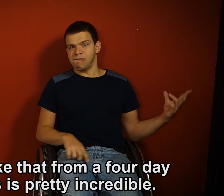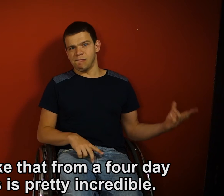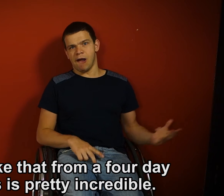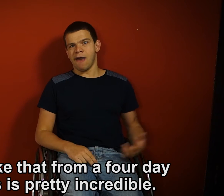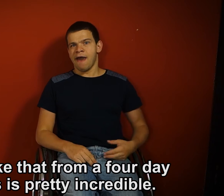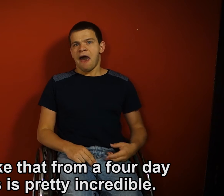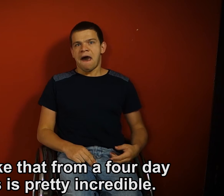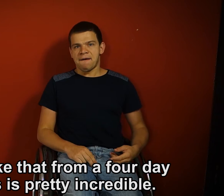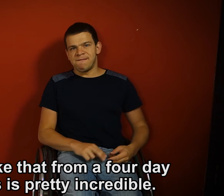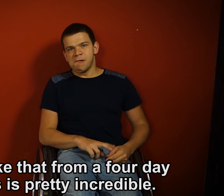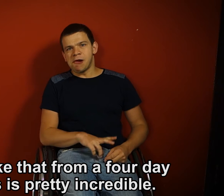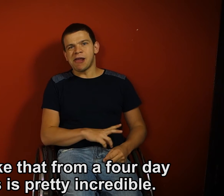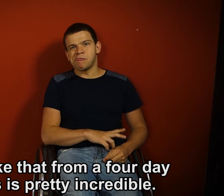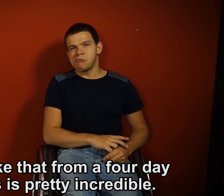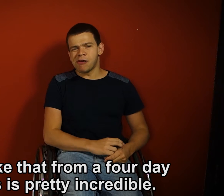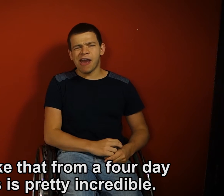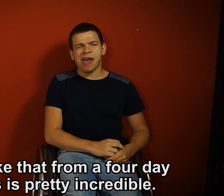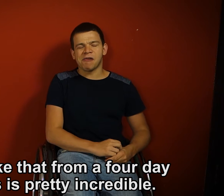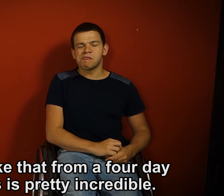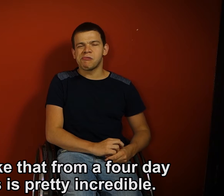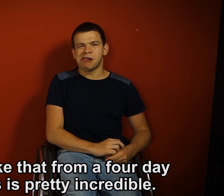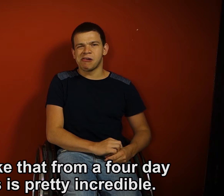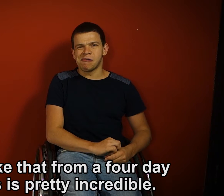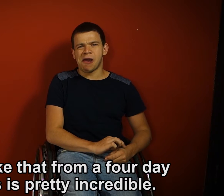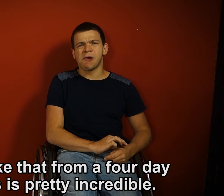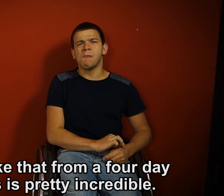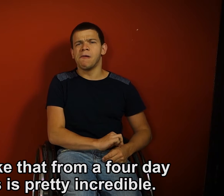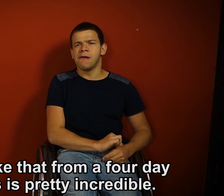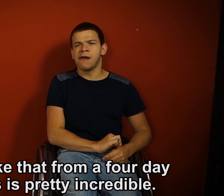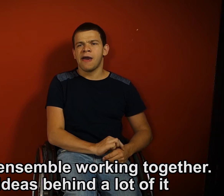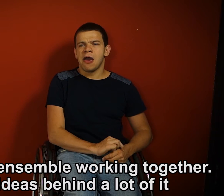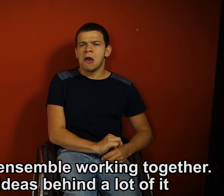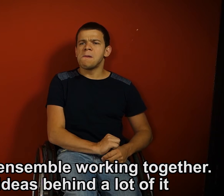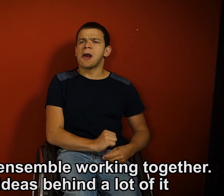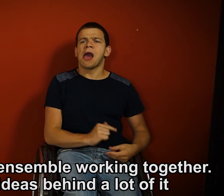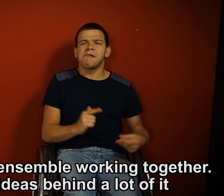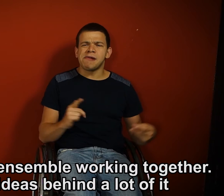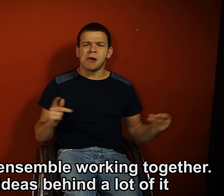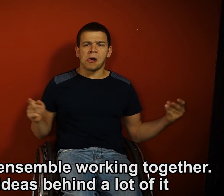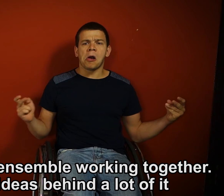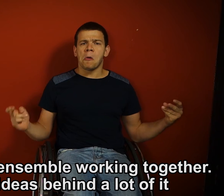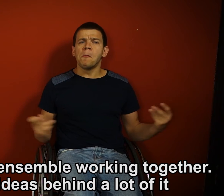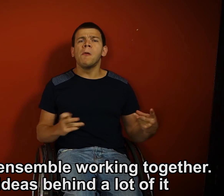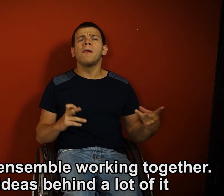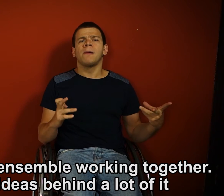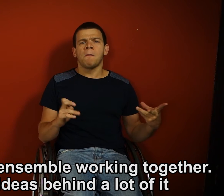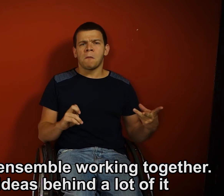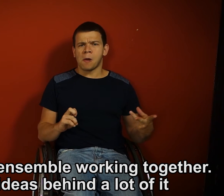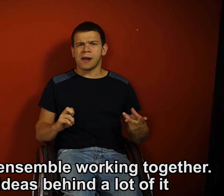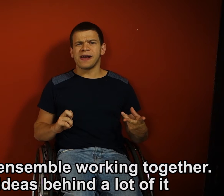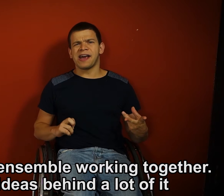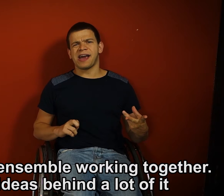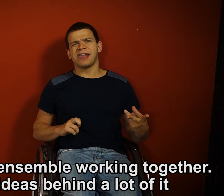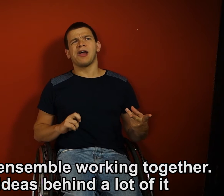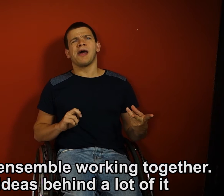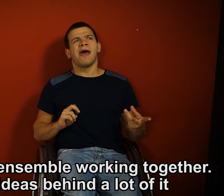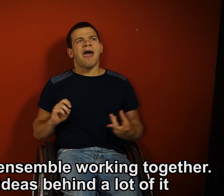a 4-day process is pretty incredible. It was a great ensemble working together,